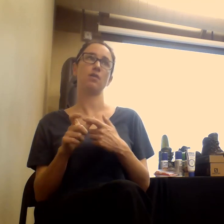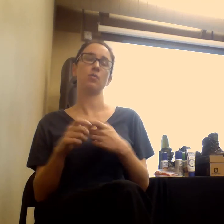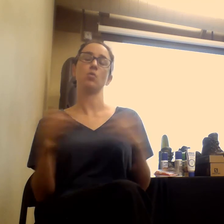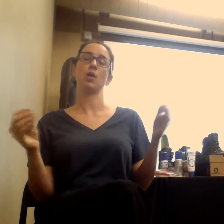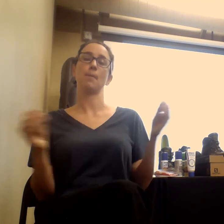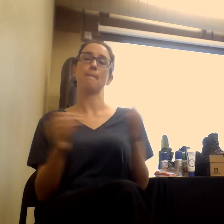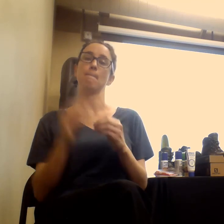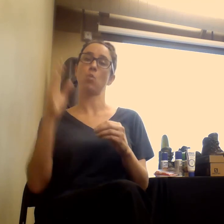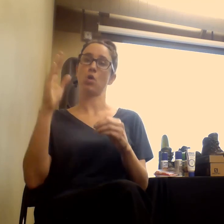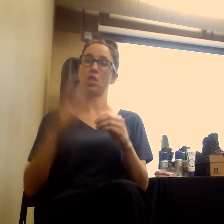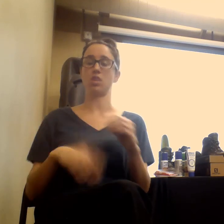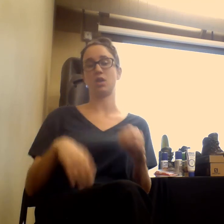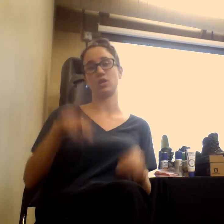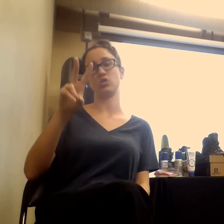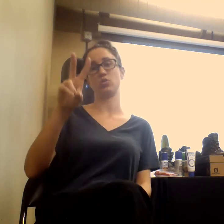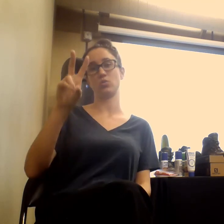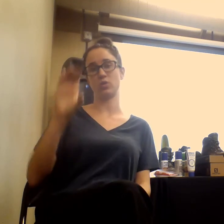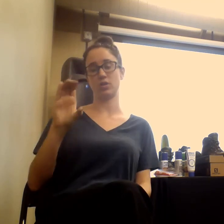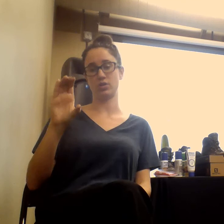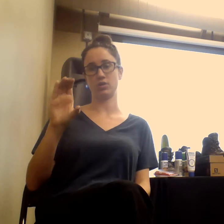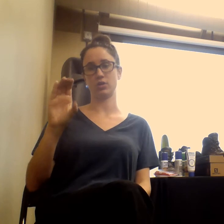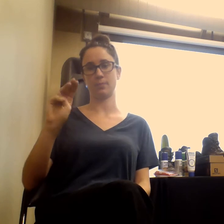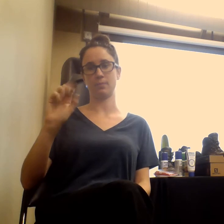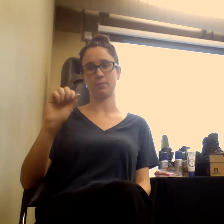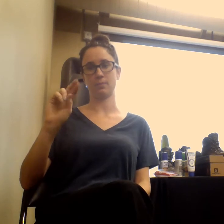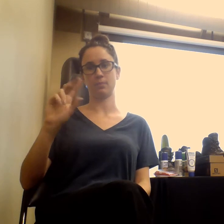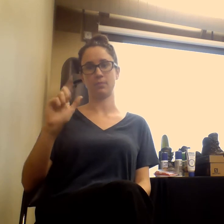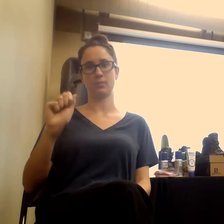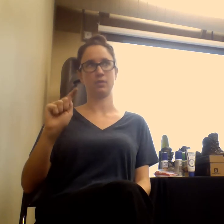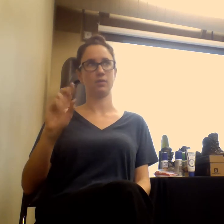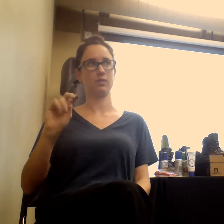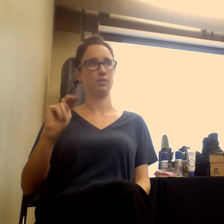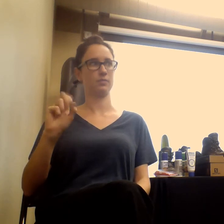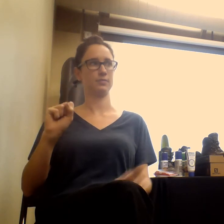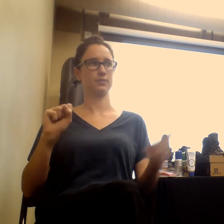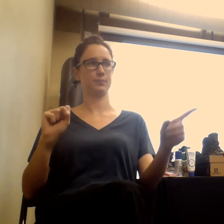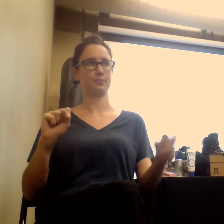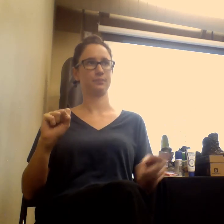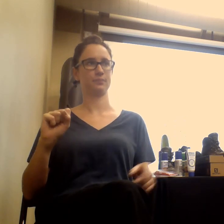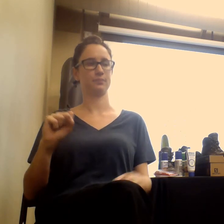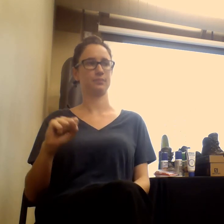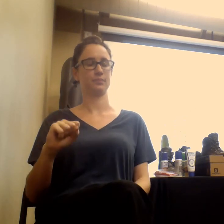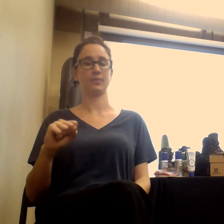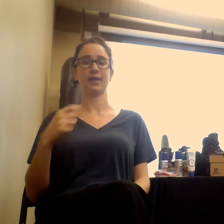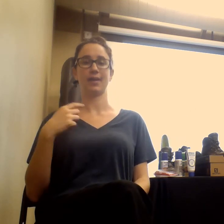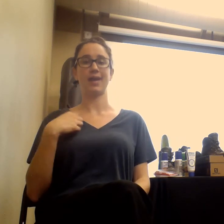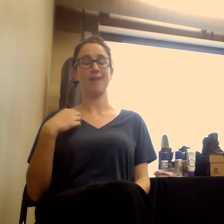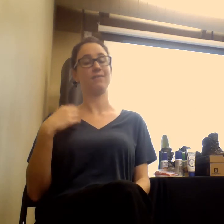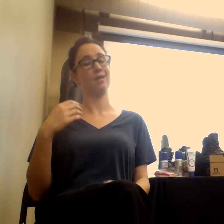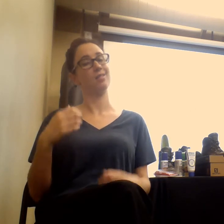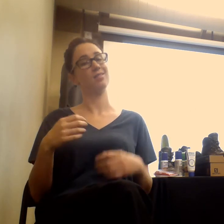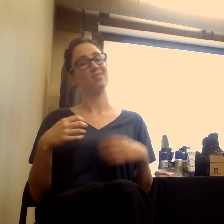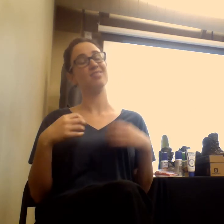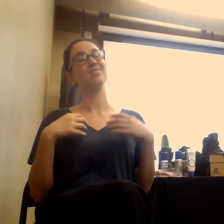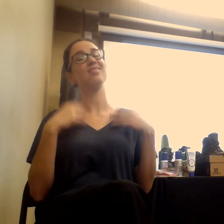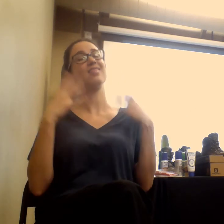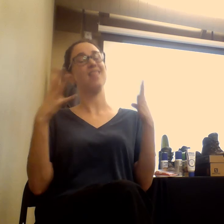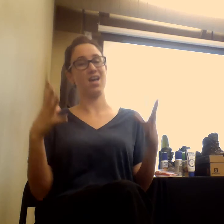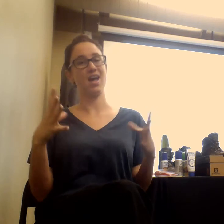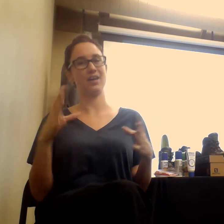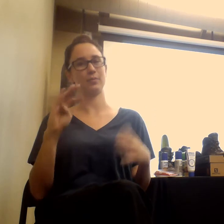50 100-mile runs. And I've had to pop more than one blister, and I'm pretty proud of how far one went across